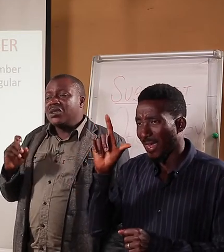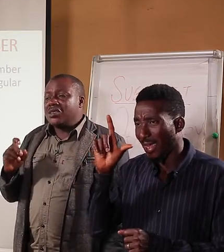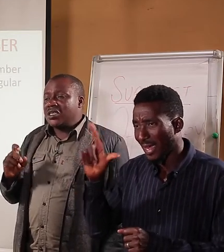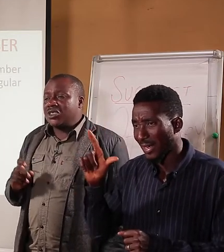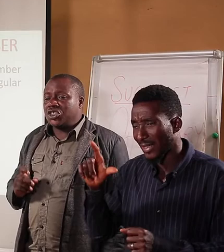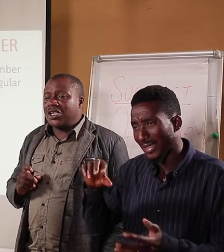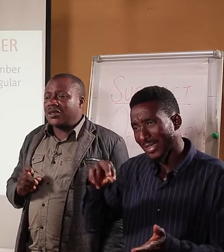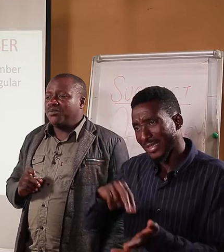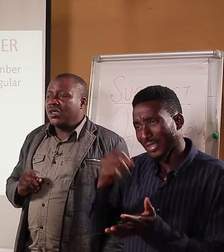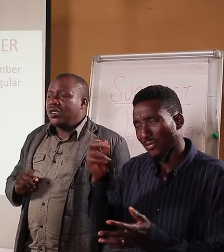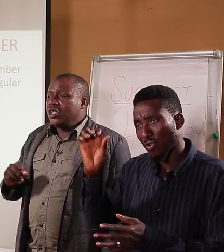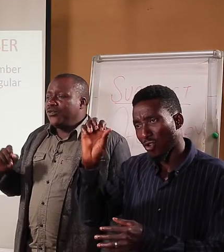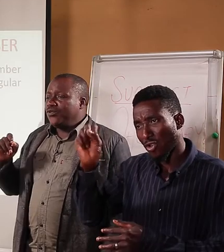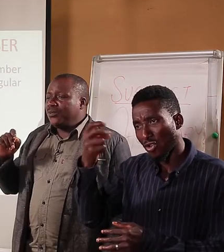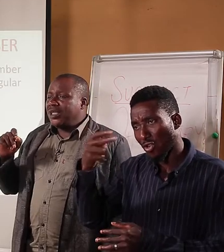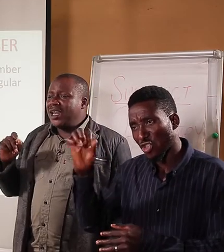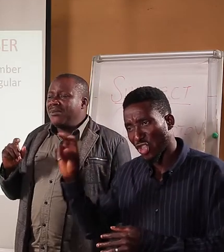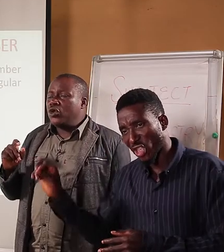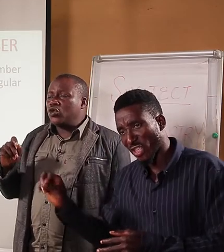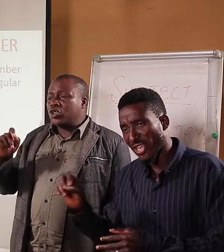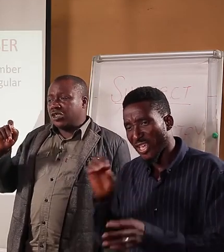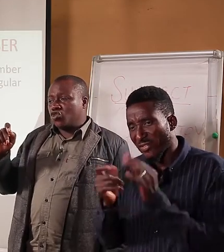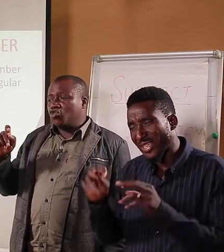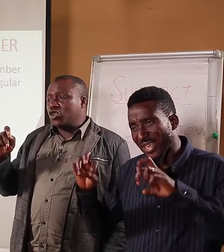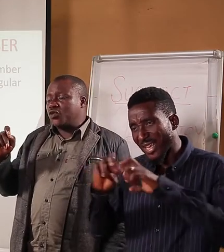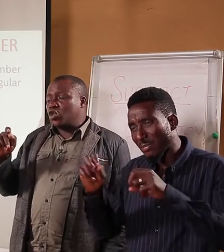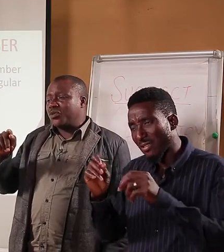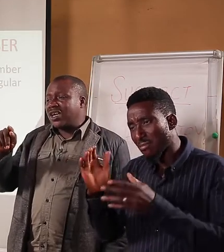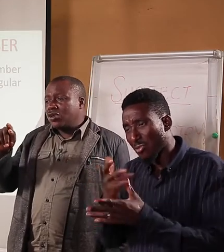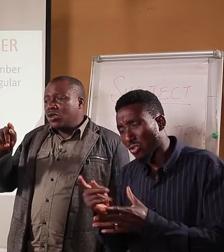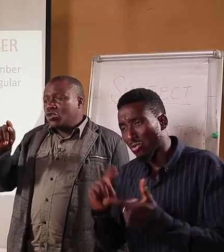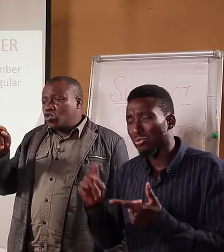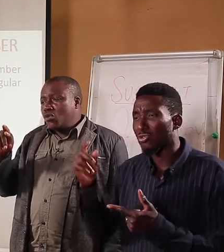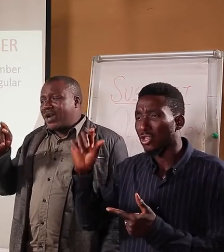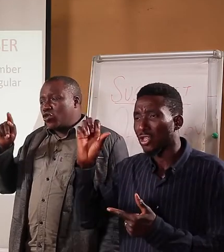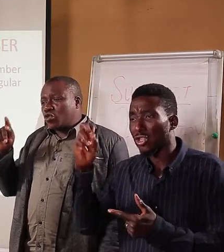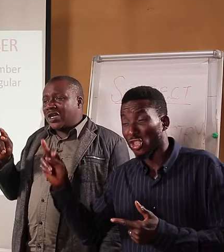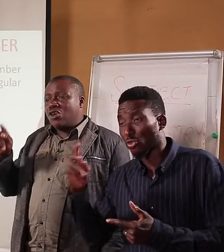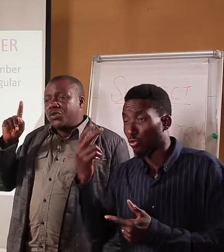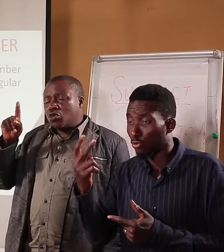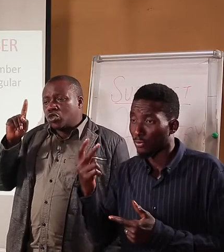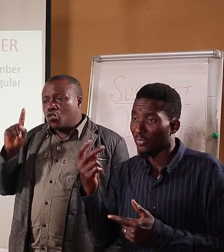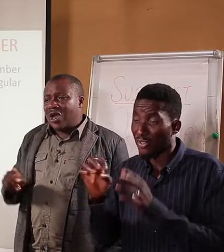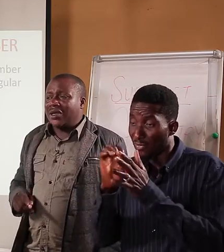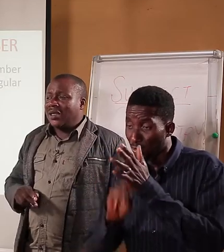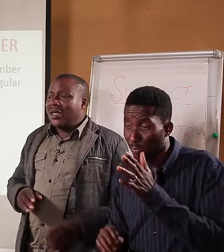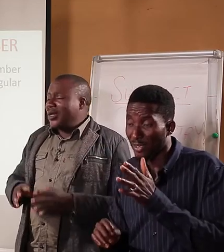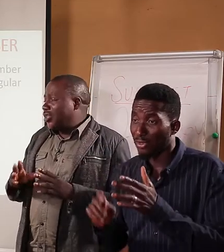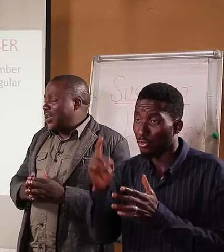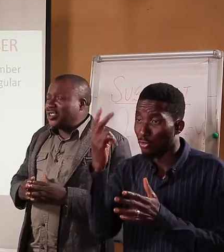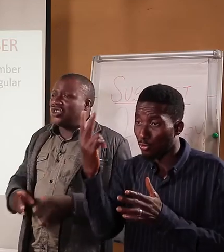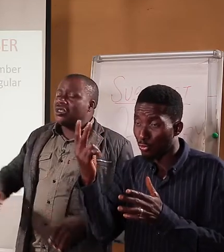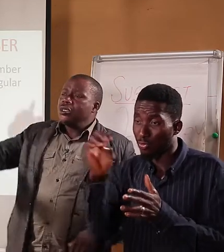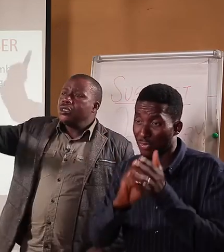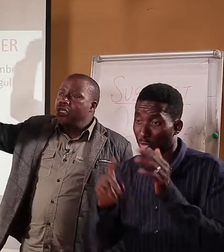for the shell. If the element belongs to shell 2, if you subtract 2 minus 1, that will be equals to 1. And